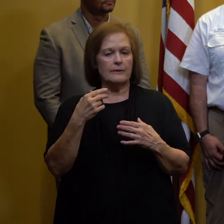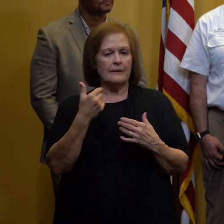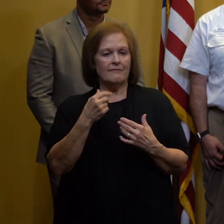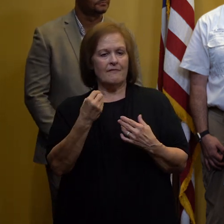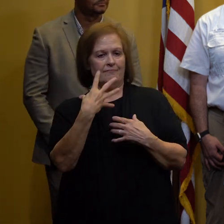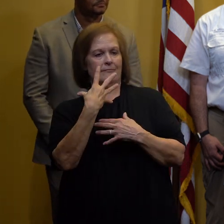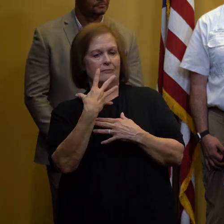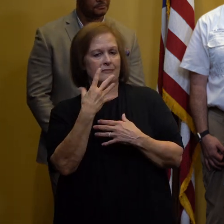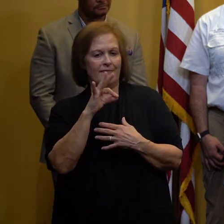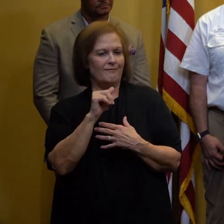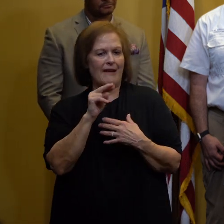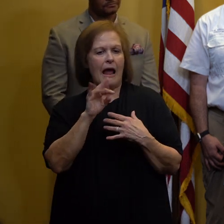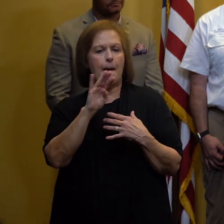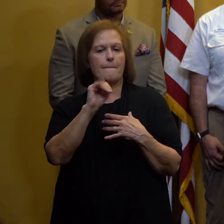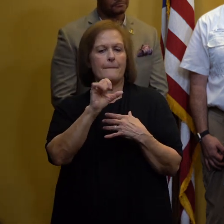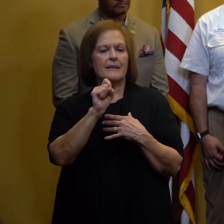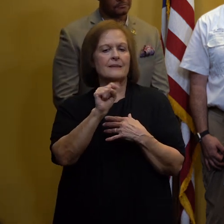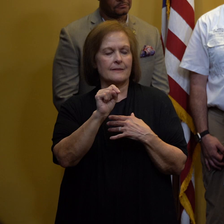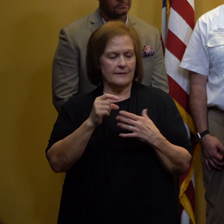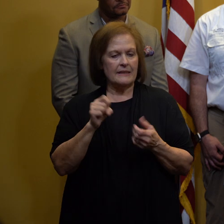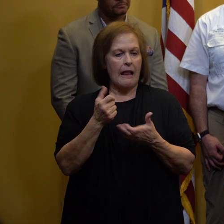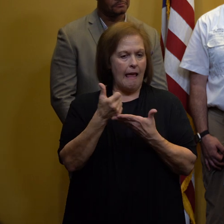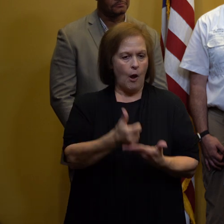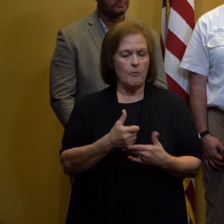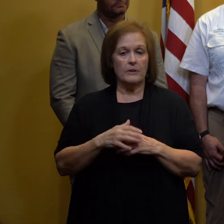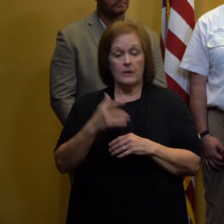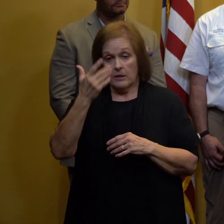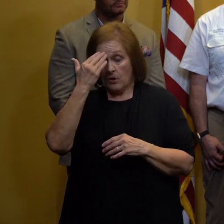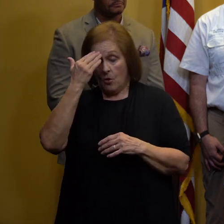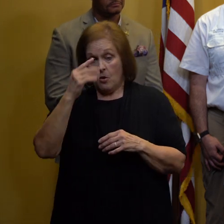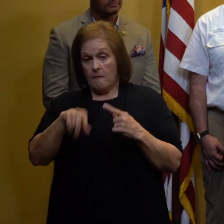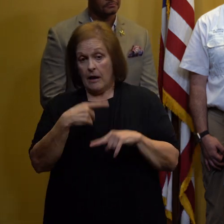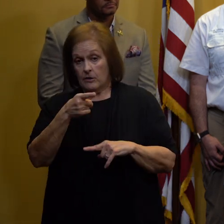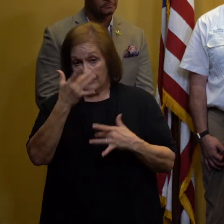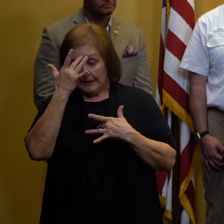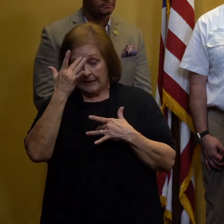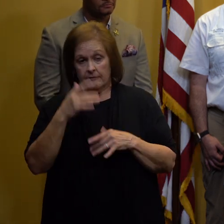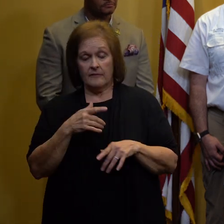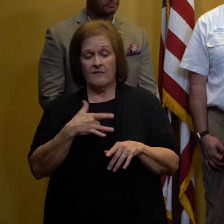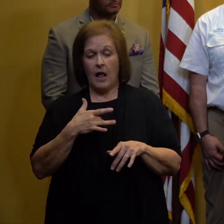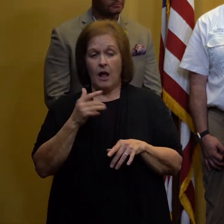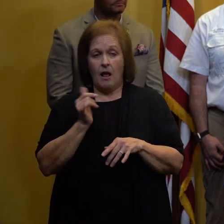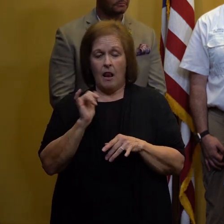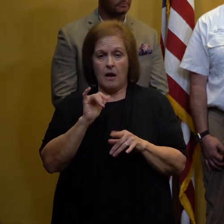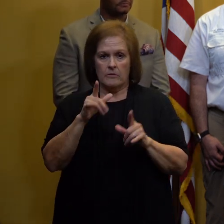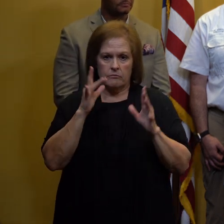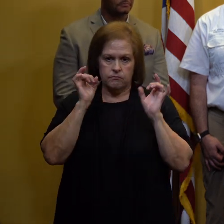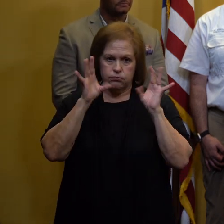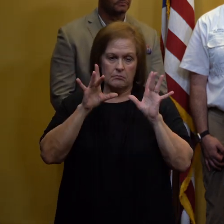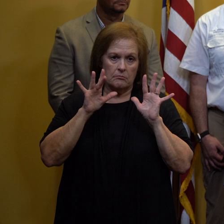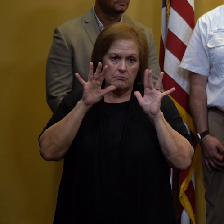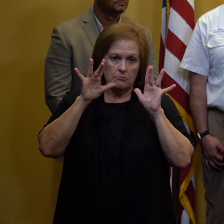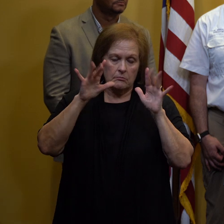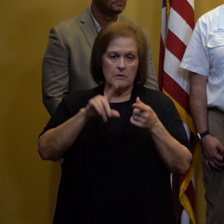keep yourself cool, and so certainly do that. Know the signs of heat-related illness. Mild symptoms include profuse sweating, feeling weak